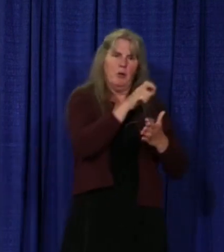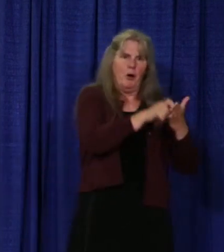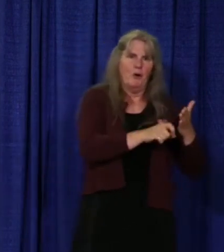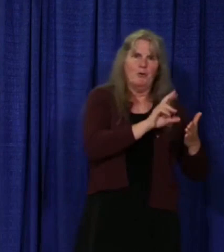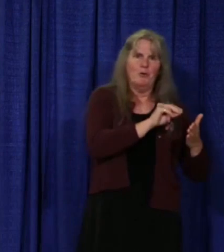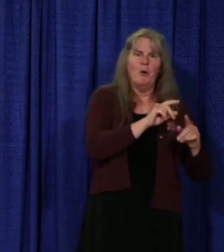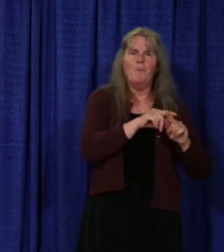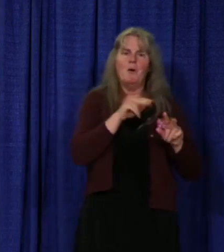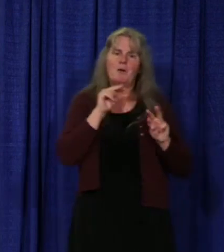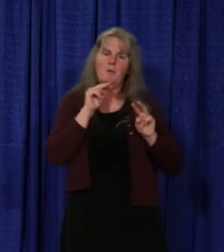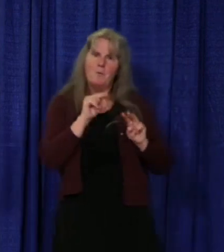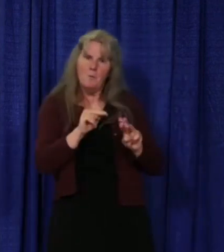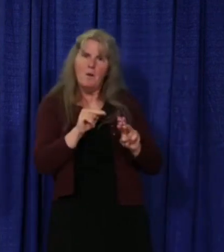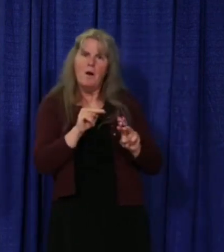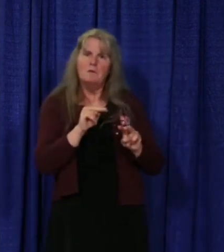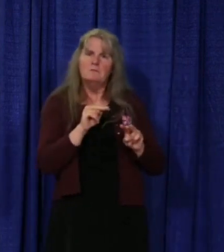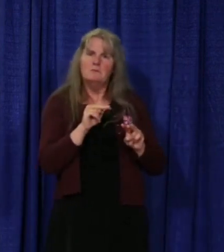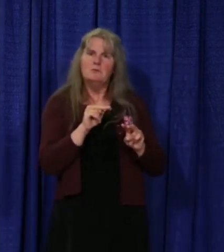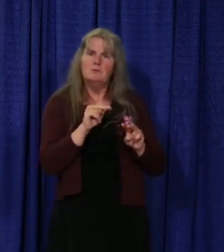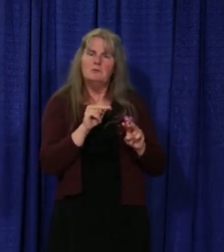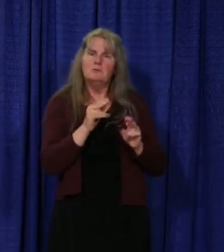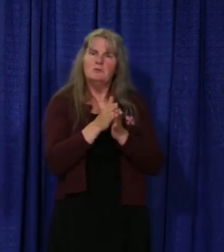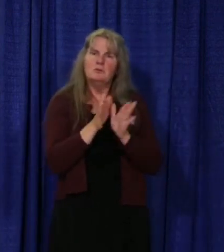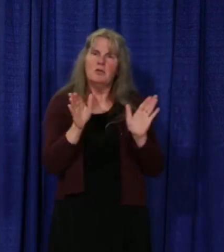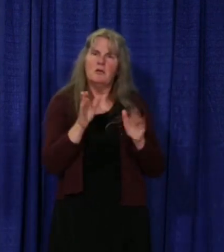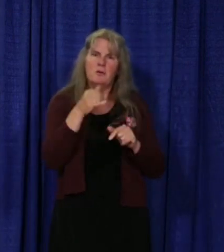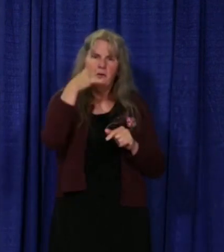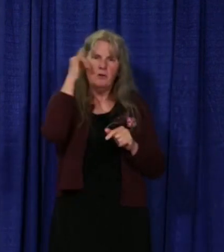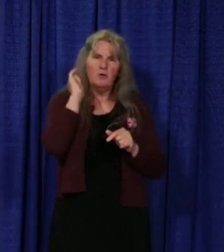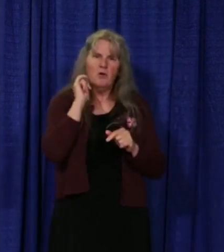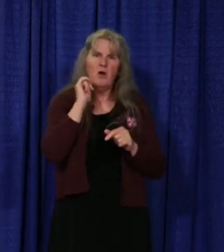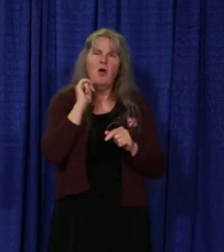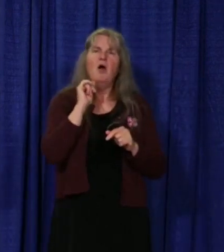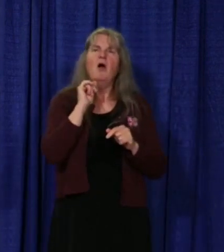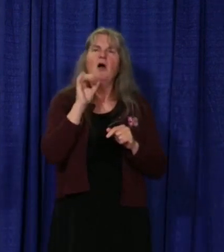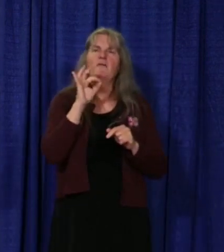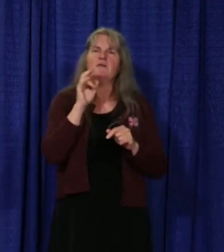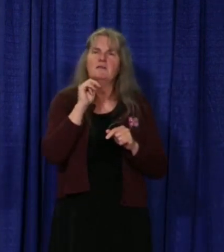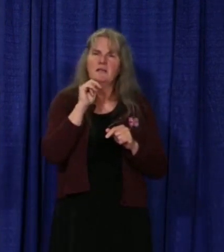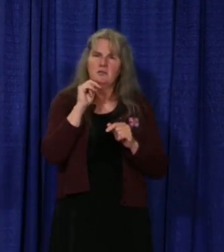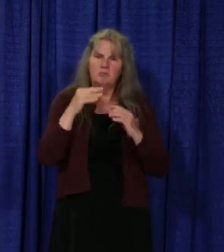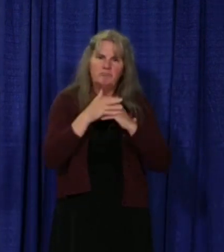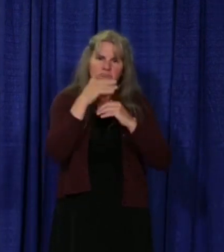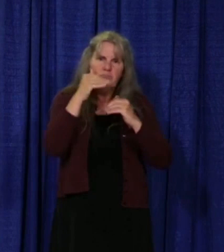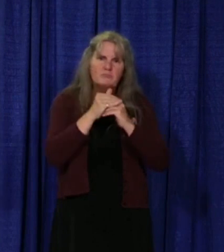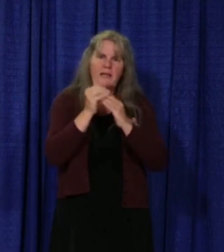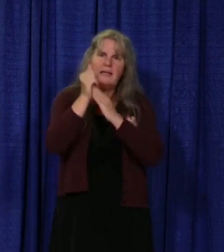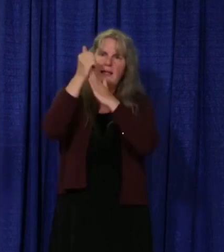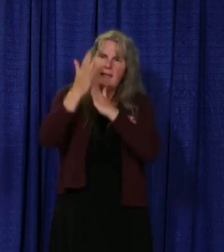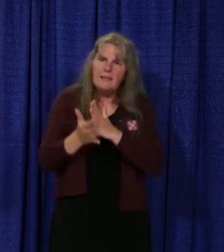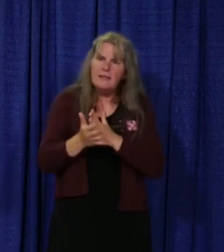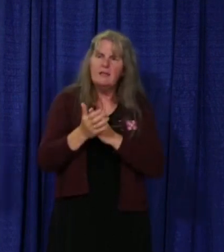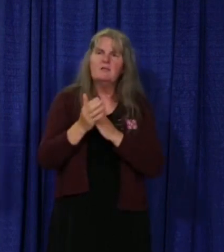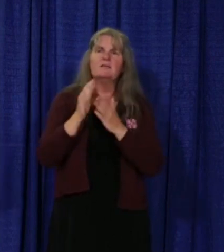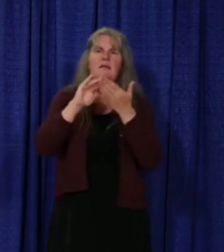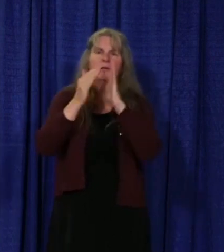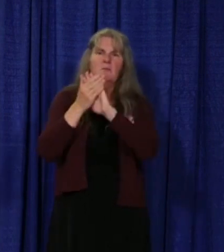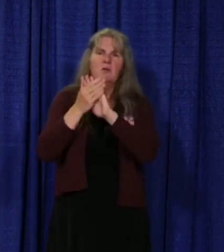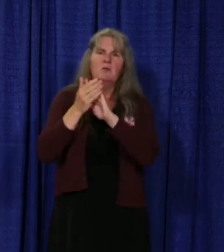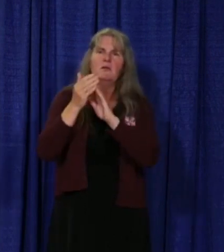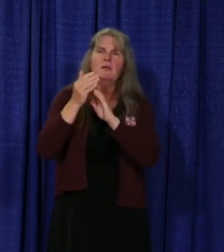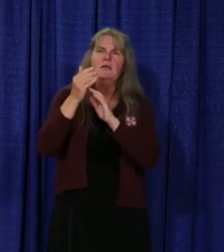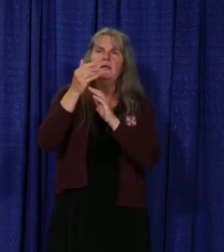upon the participation of the Yukon First Nations chiefs and councillors in our weekly updates, and also the municipalities as